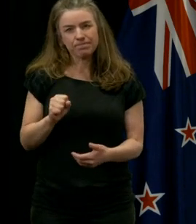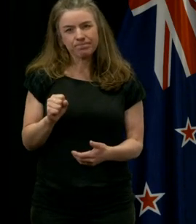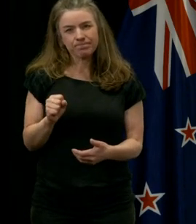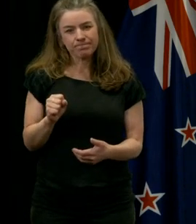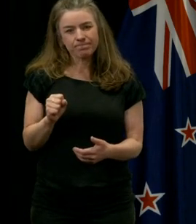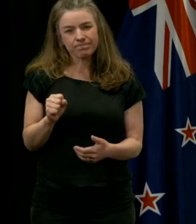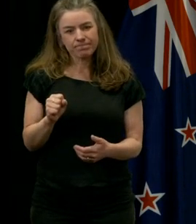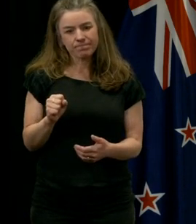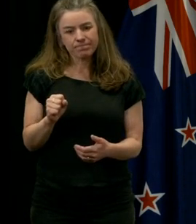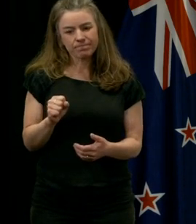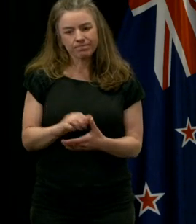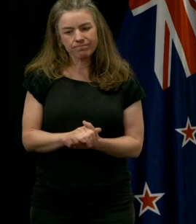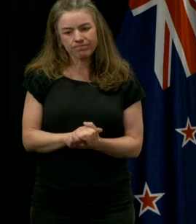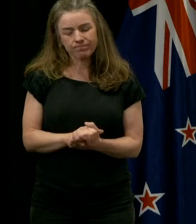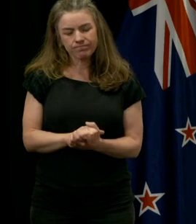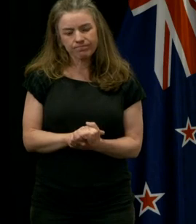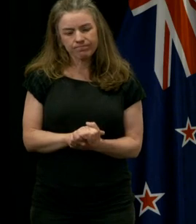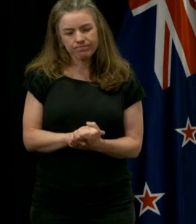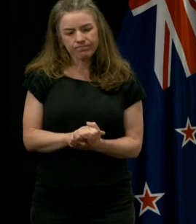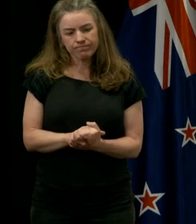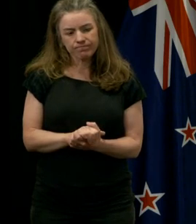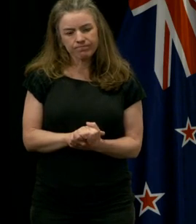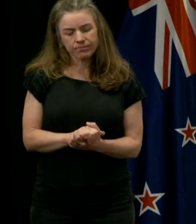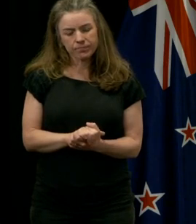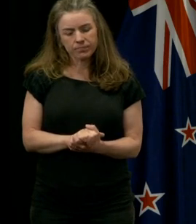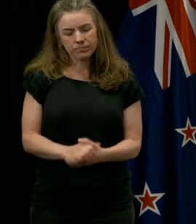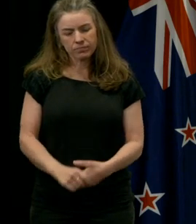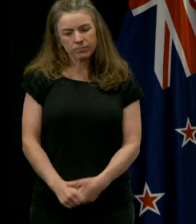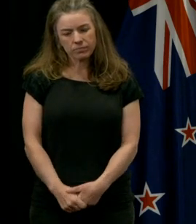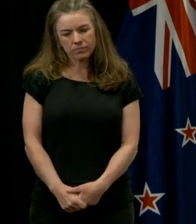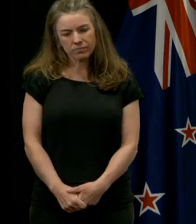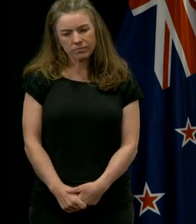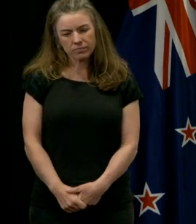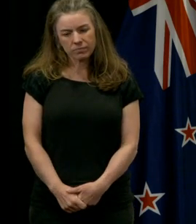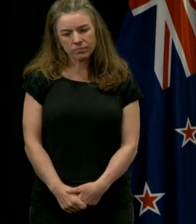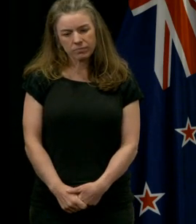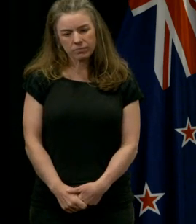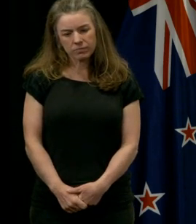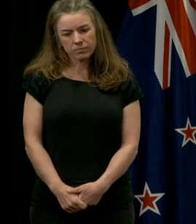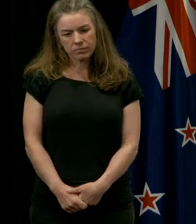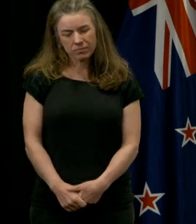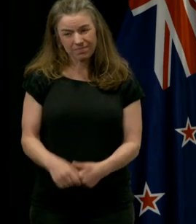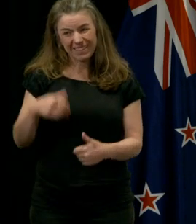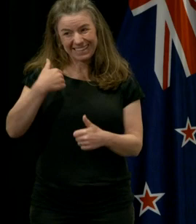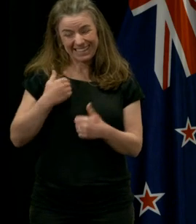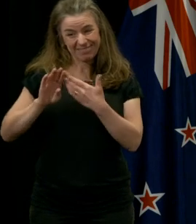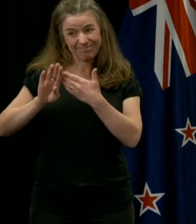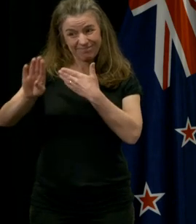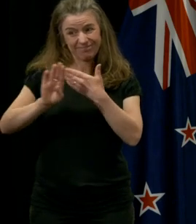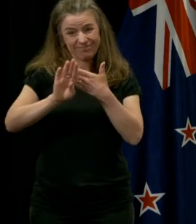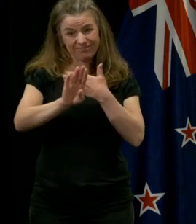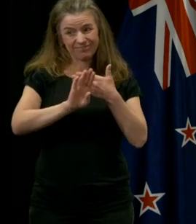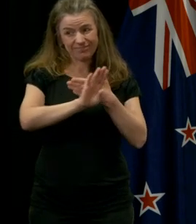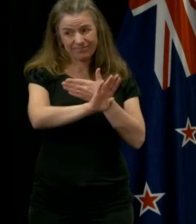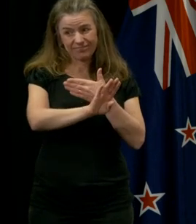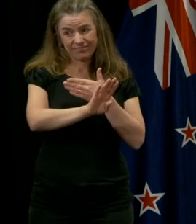is not just about whether or not you're having a contactless experience in your pickup, but the fact